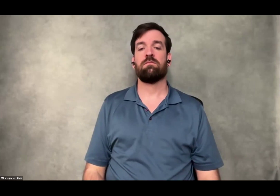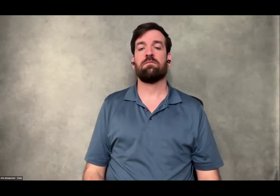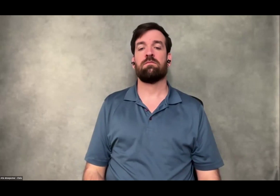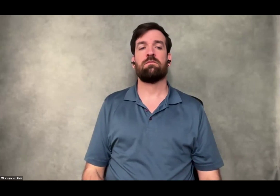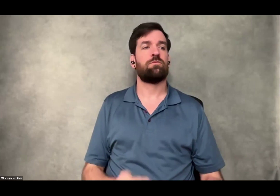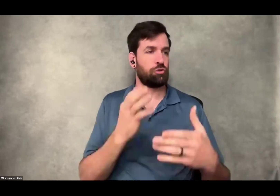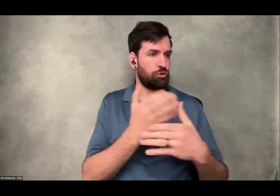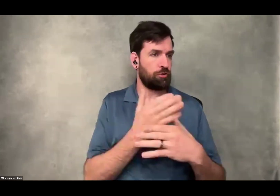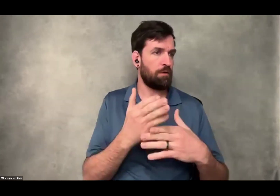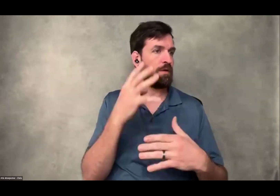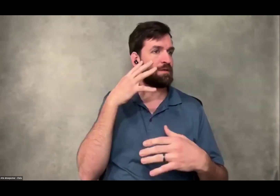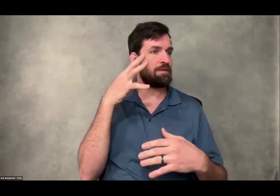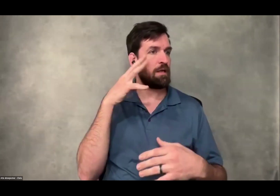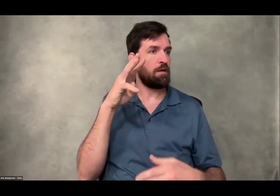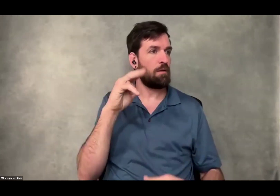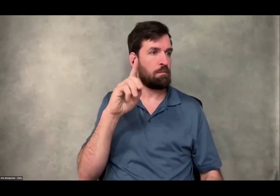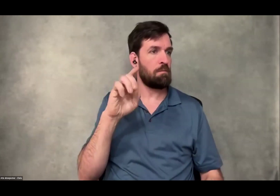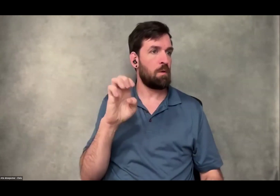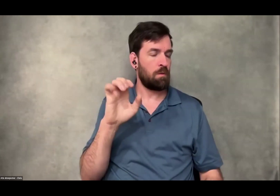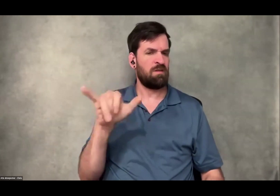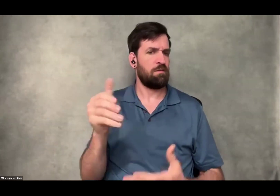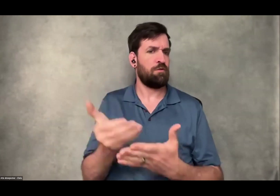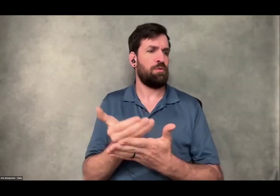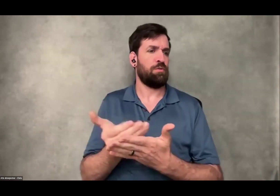Sharing sound mode. What? That's new.